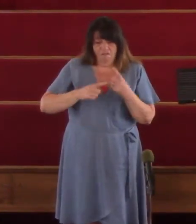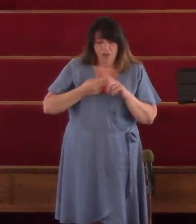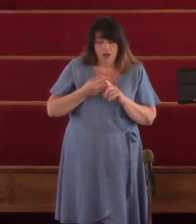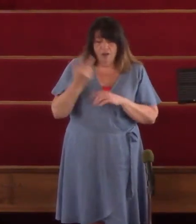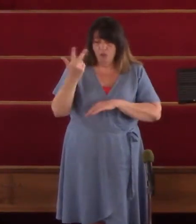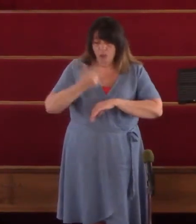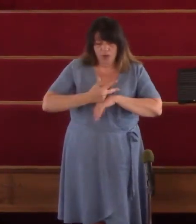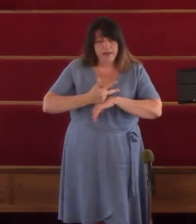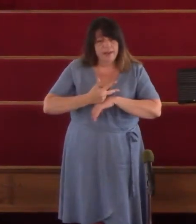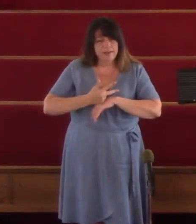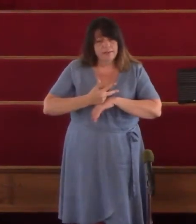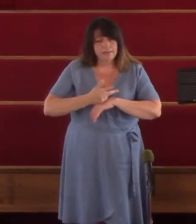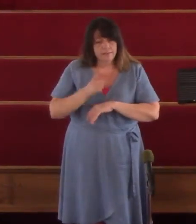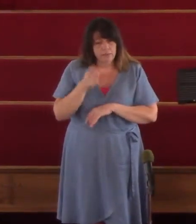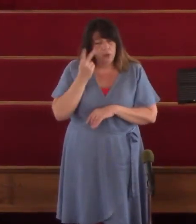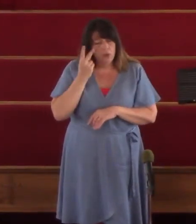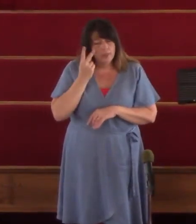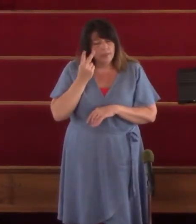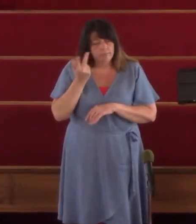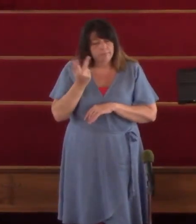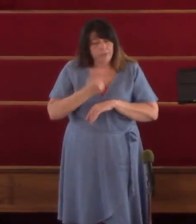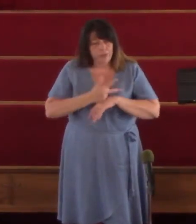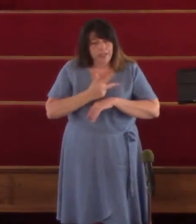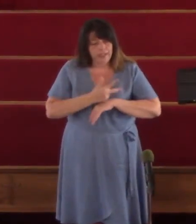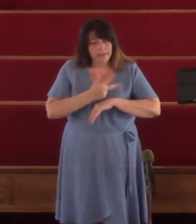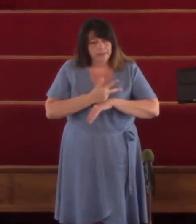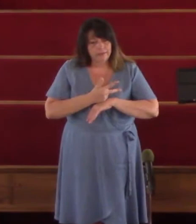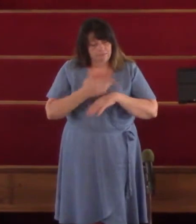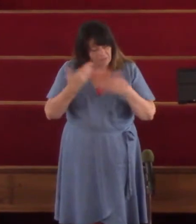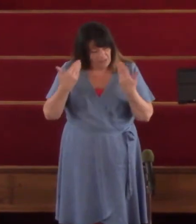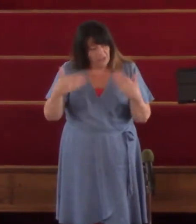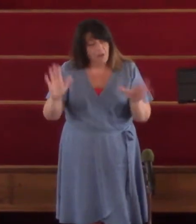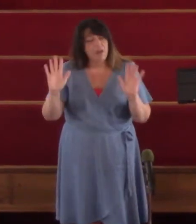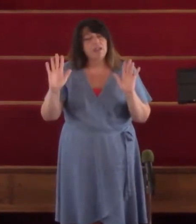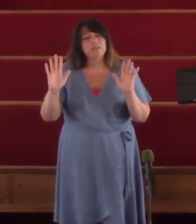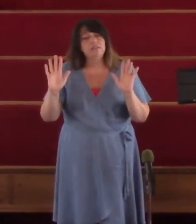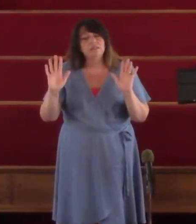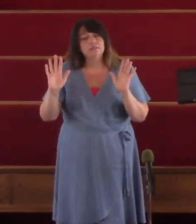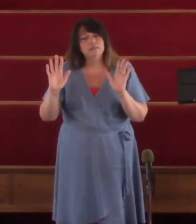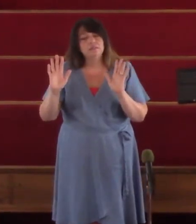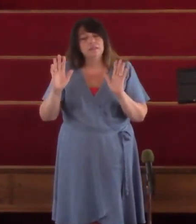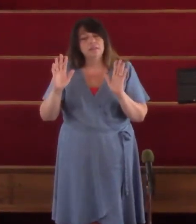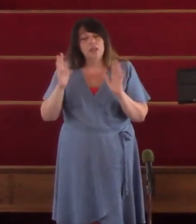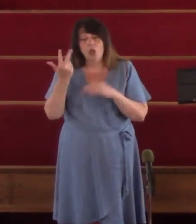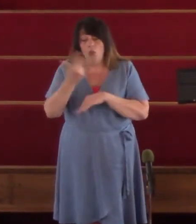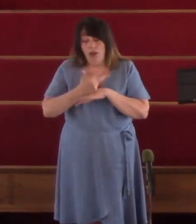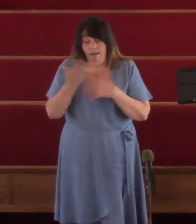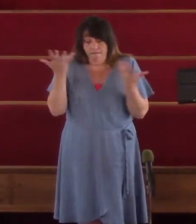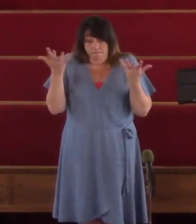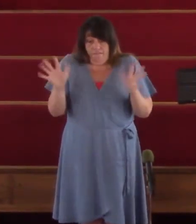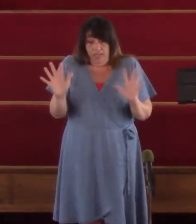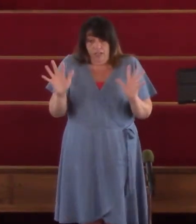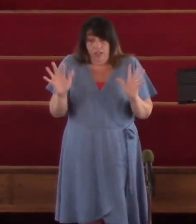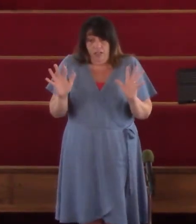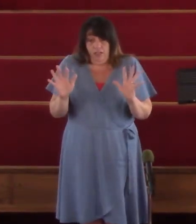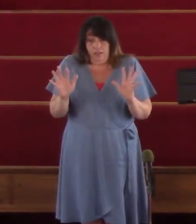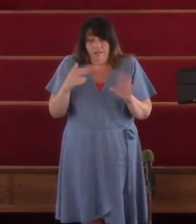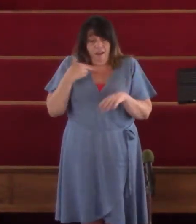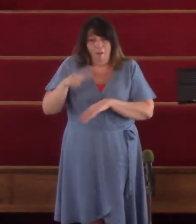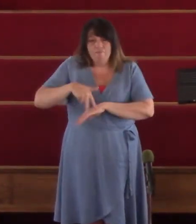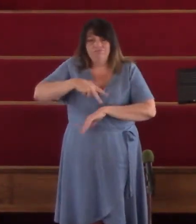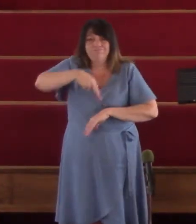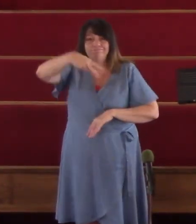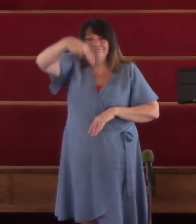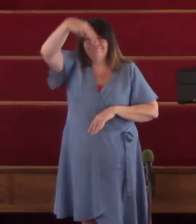had told him that my friend just go ahead. But after 3 days, I'm coming up, thank God, and I'm